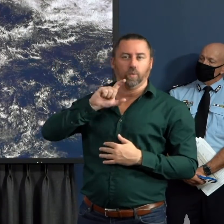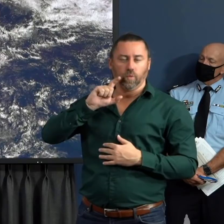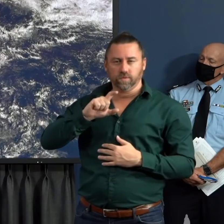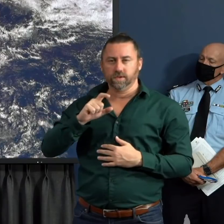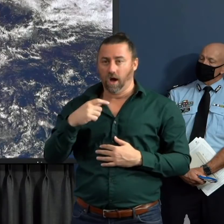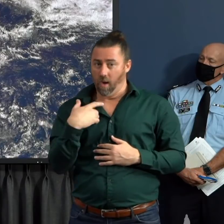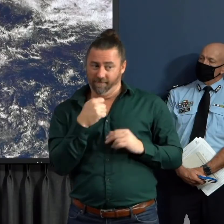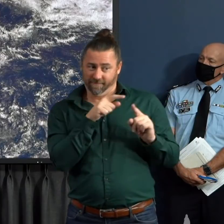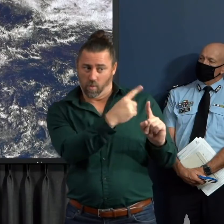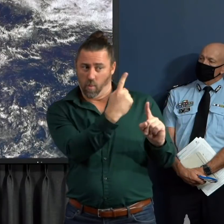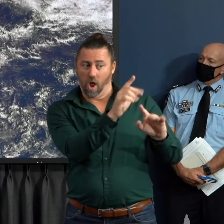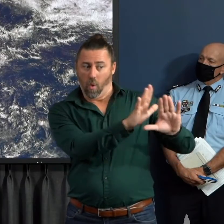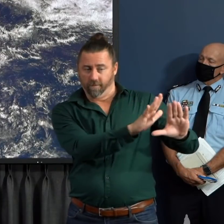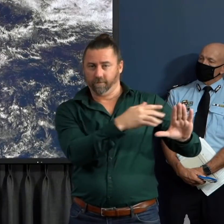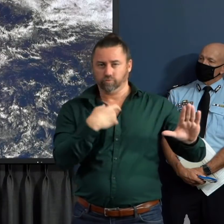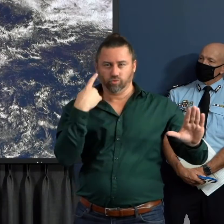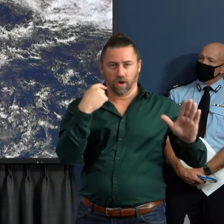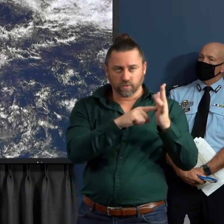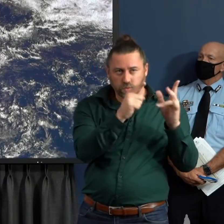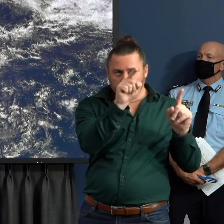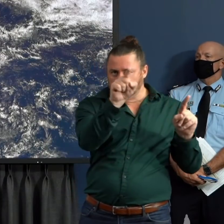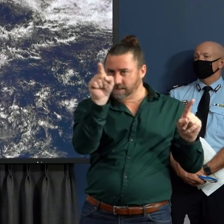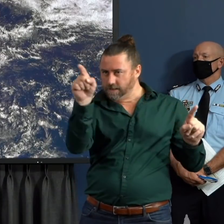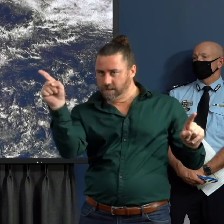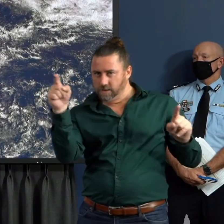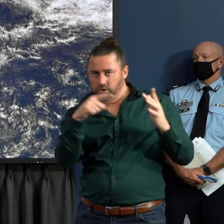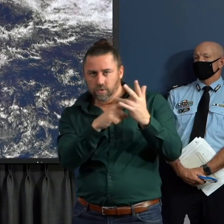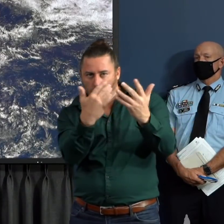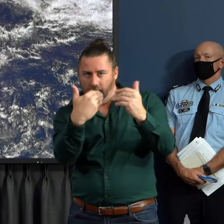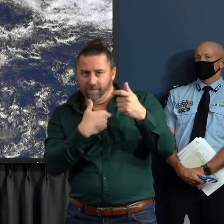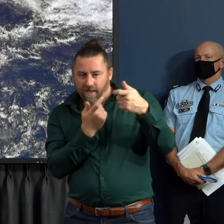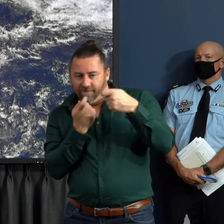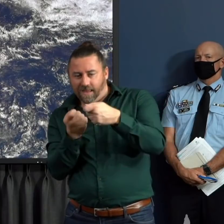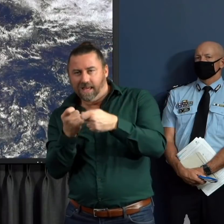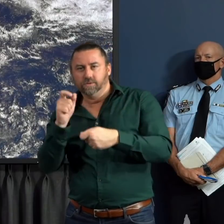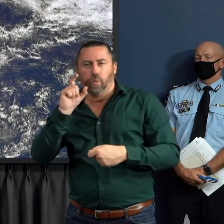but it will be really important while this is happening if